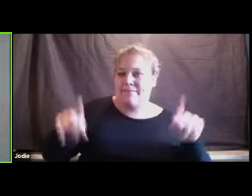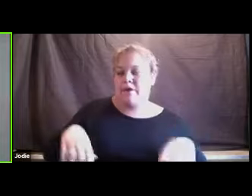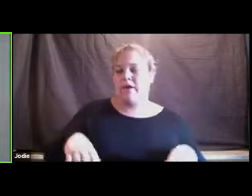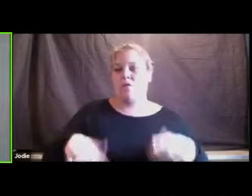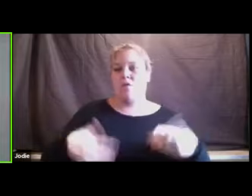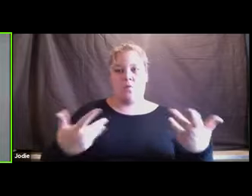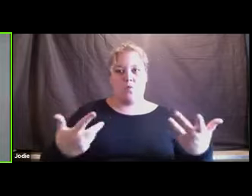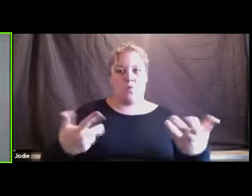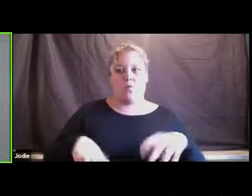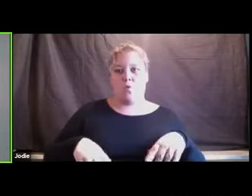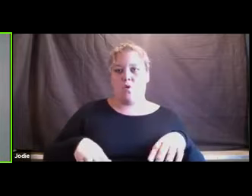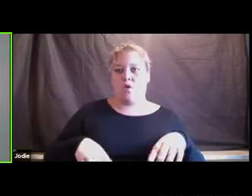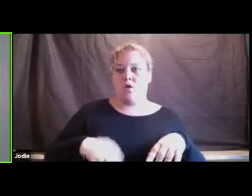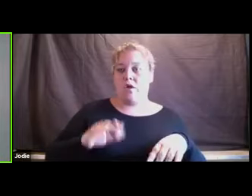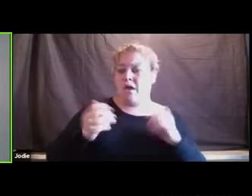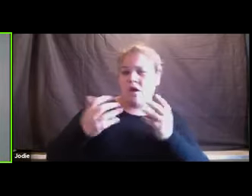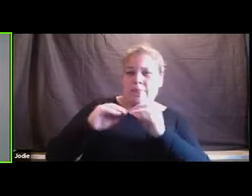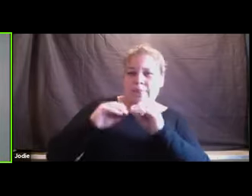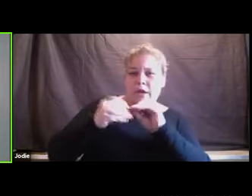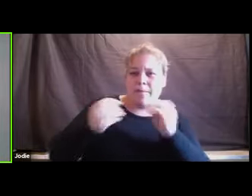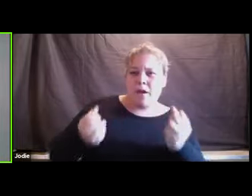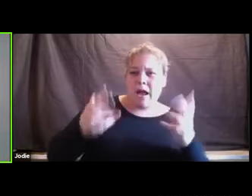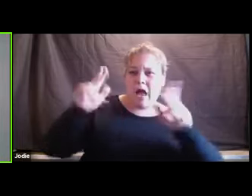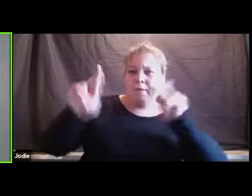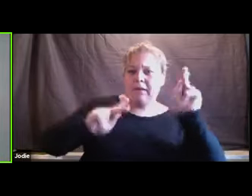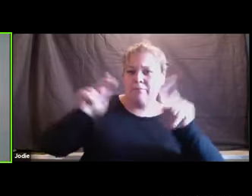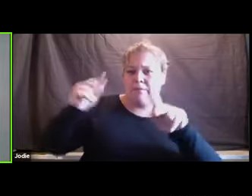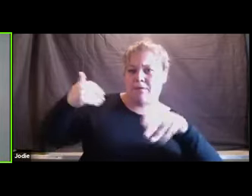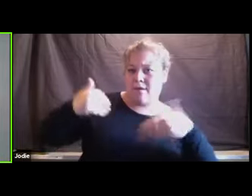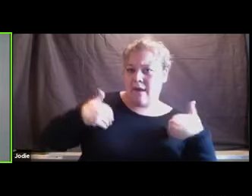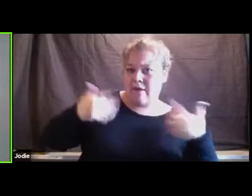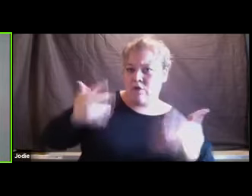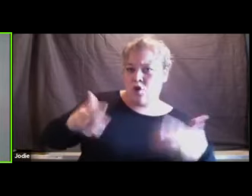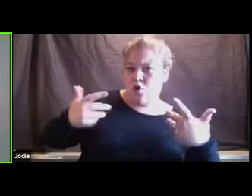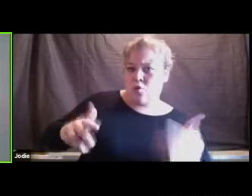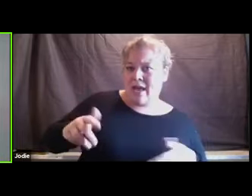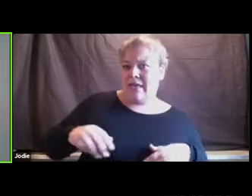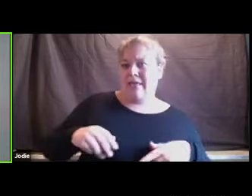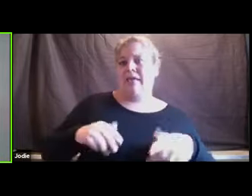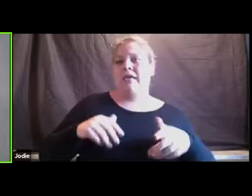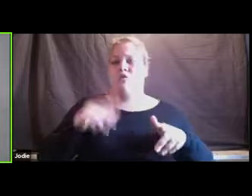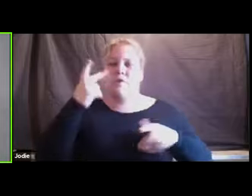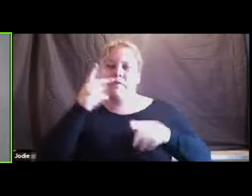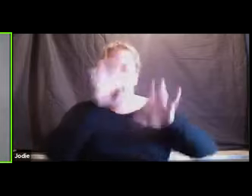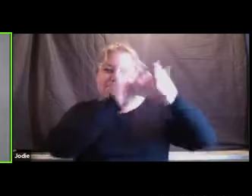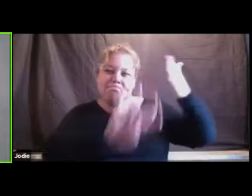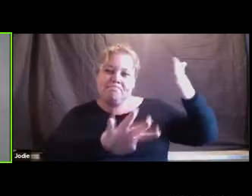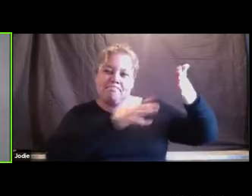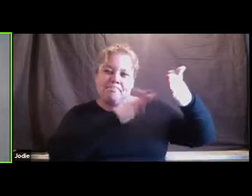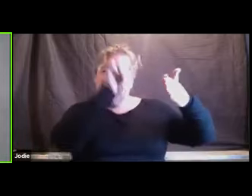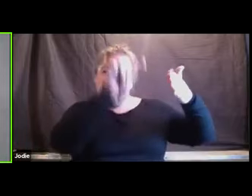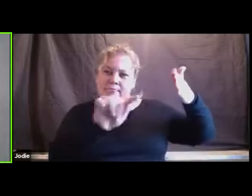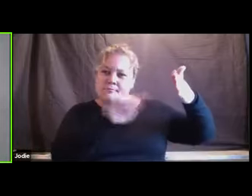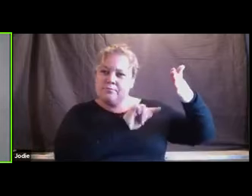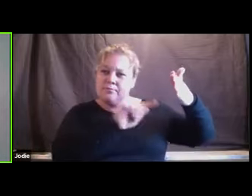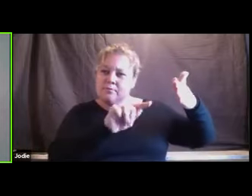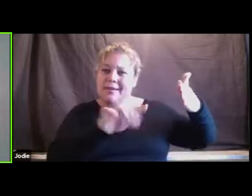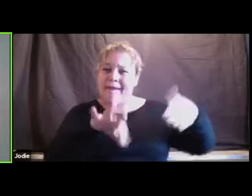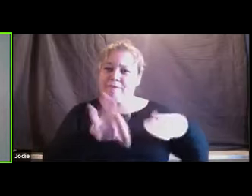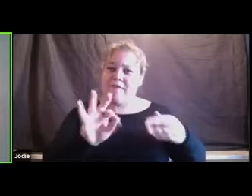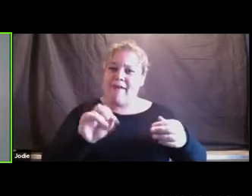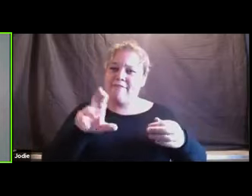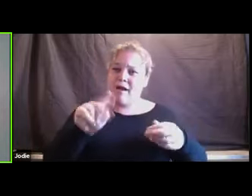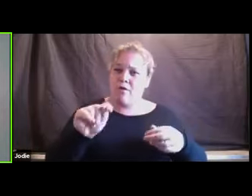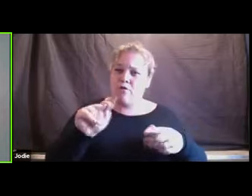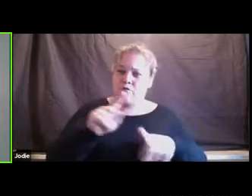the virus in our community and the level of risk. And those recommendations change as the level of activity and risk changes.